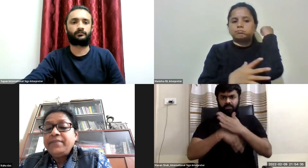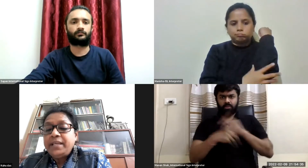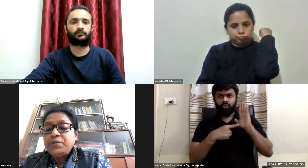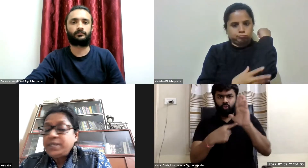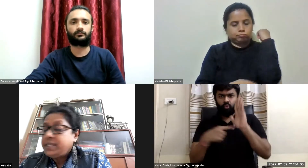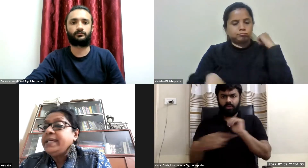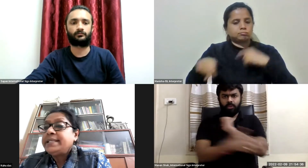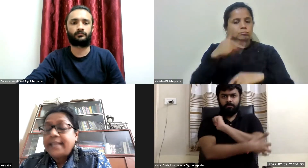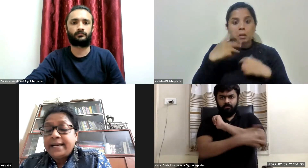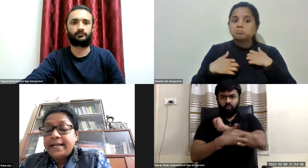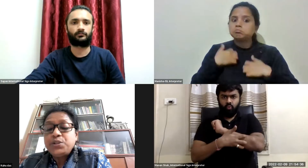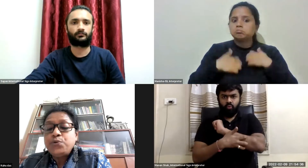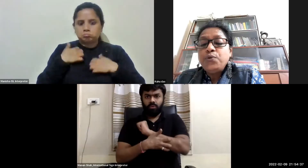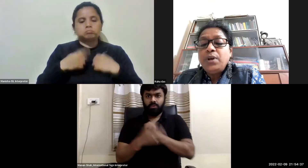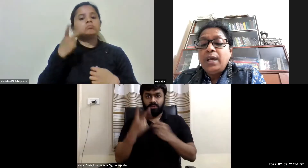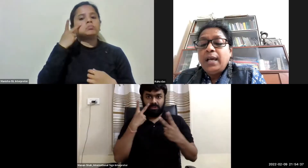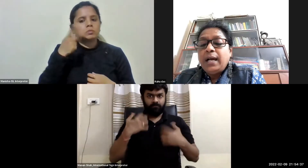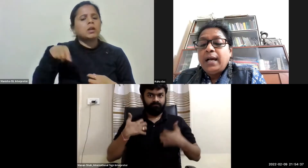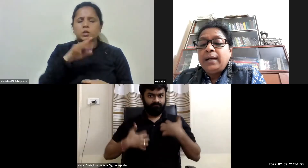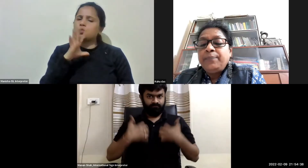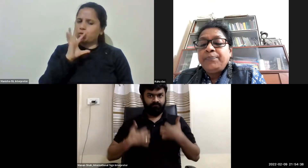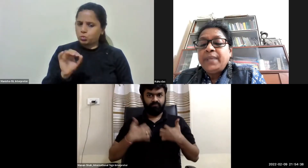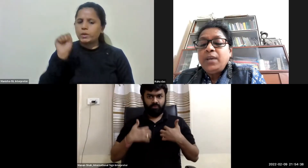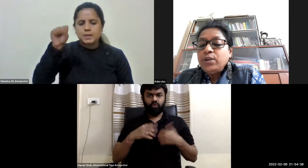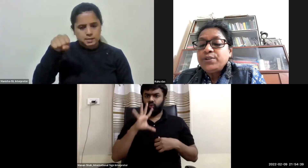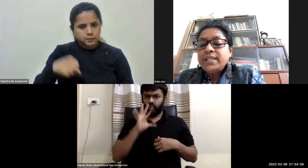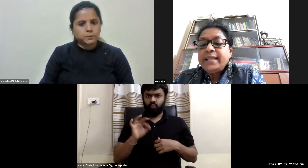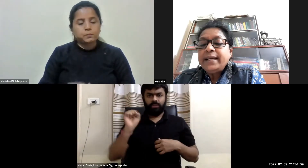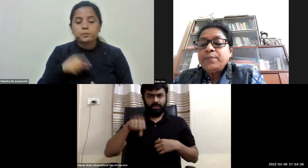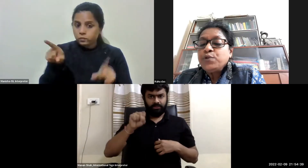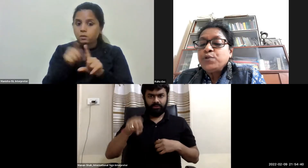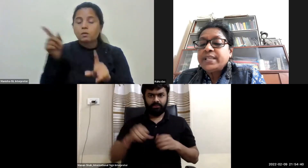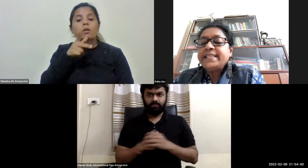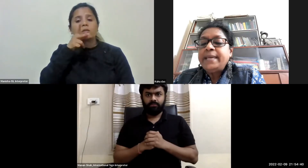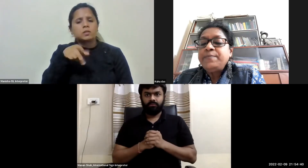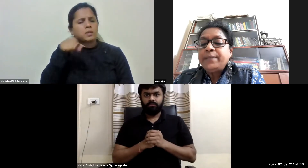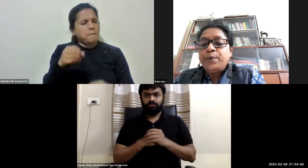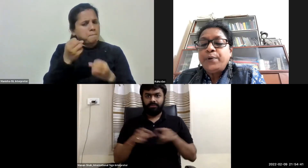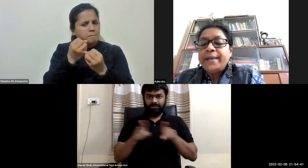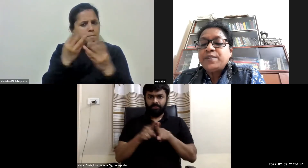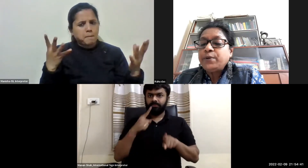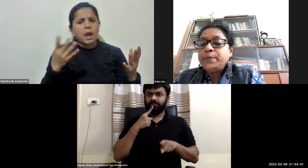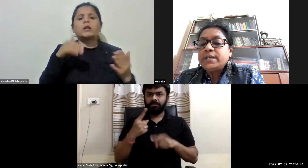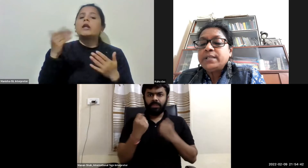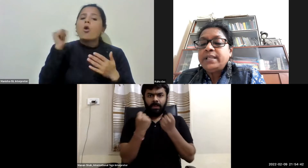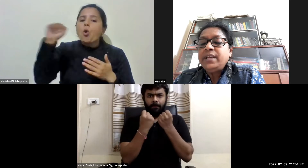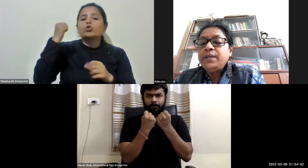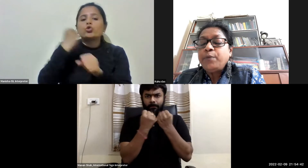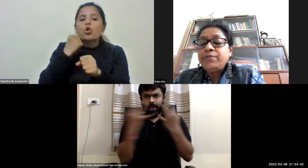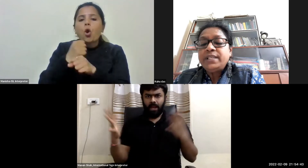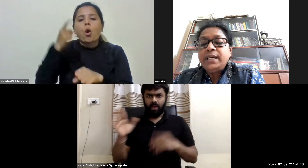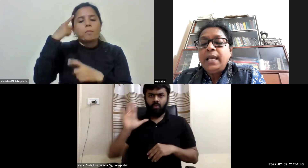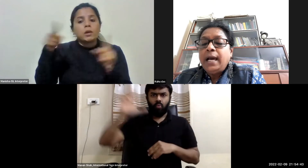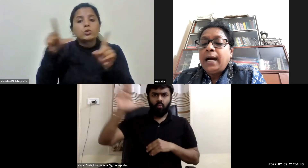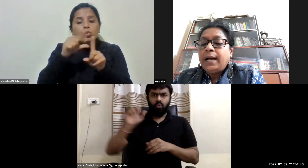think is very, very interesting. Yes, that is true. He also said that most schemes and programs for persons living